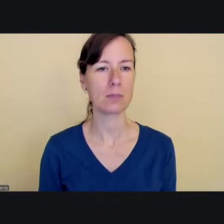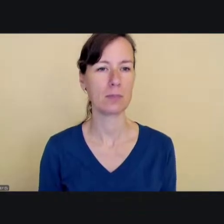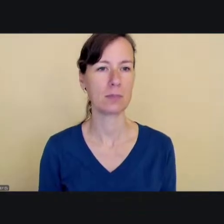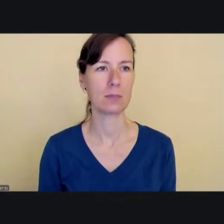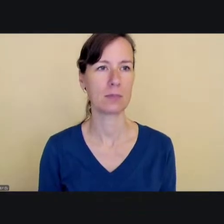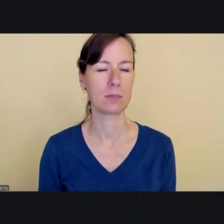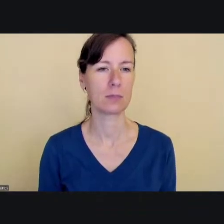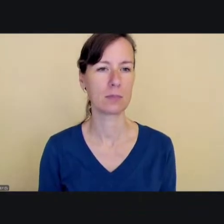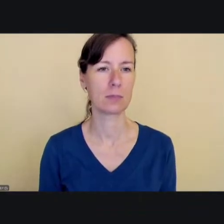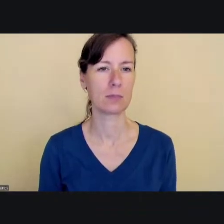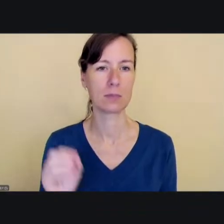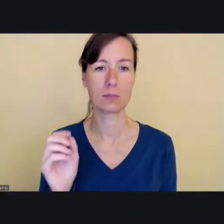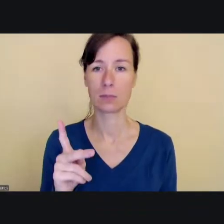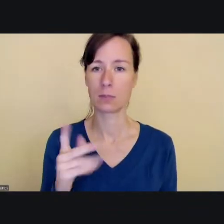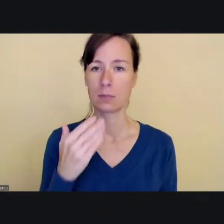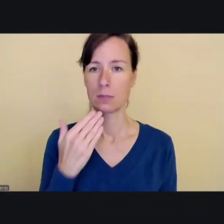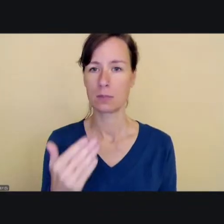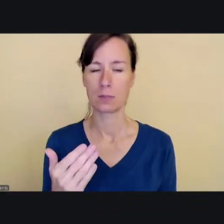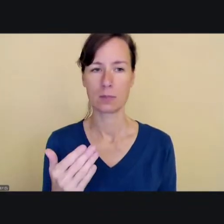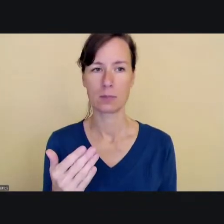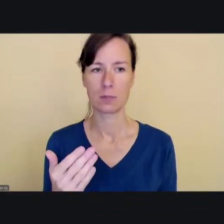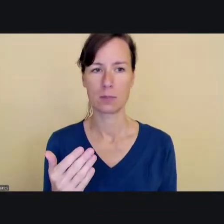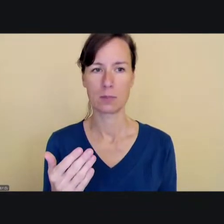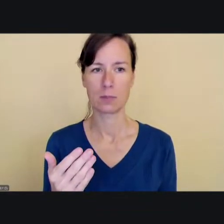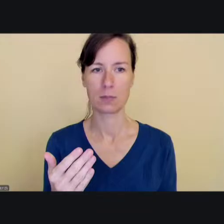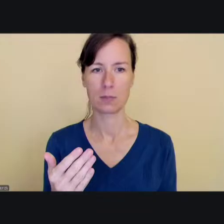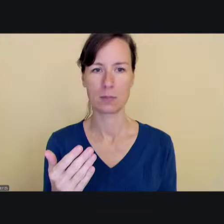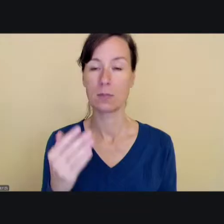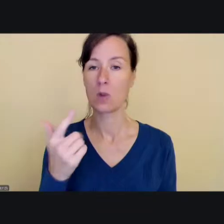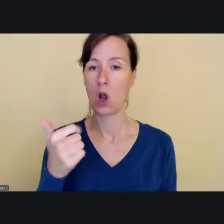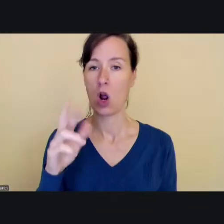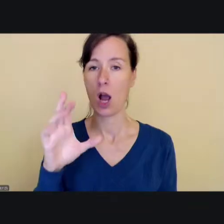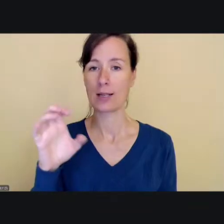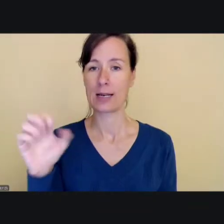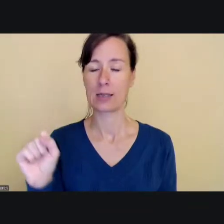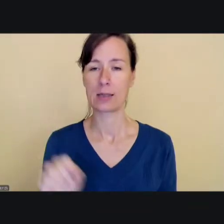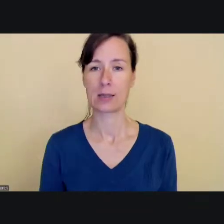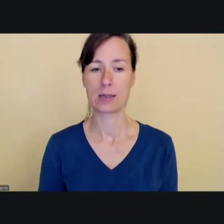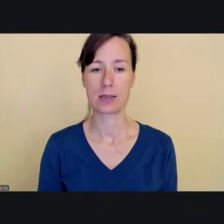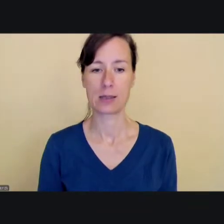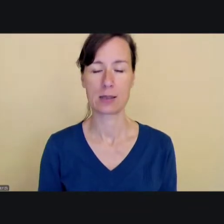All right, thank you for that. Mr. Garces, anything?